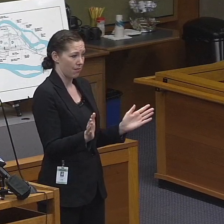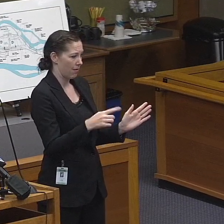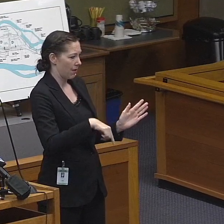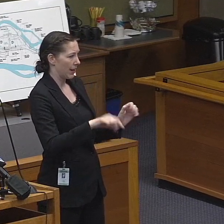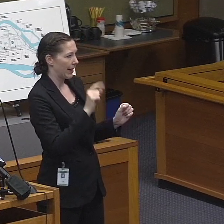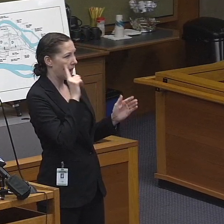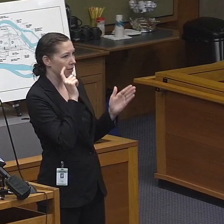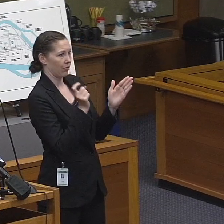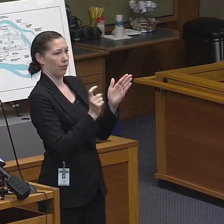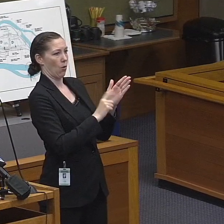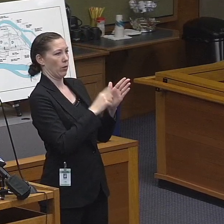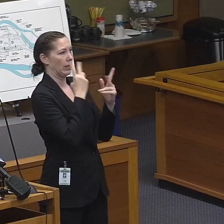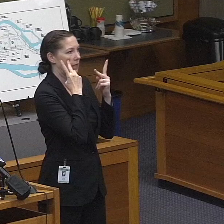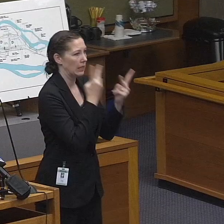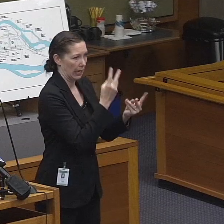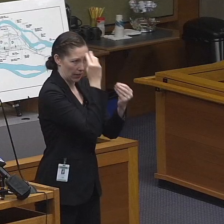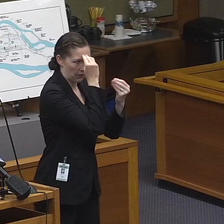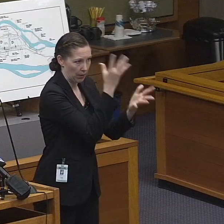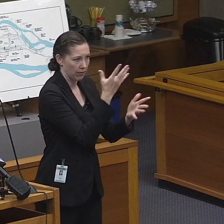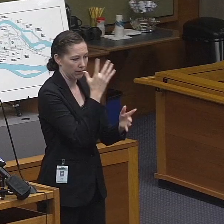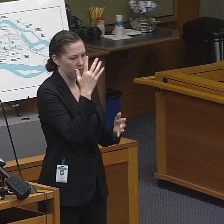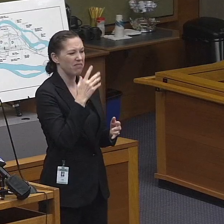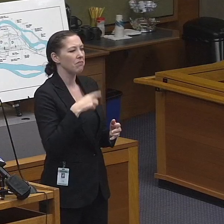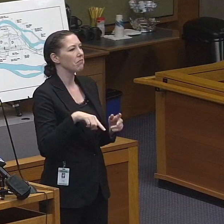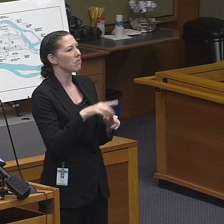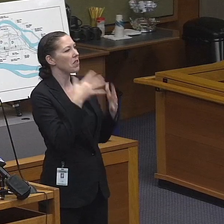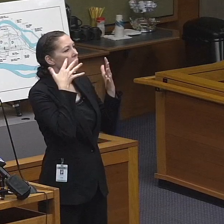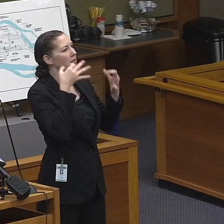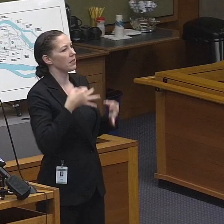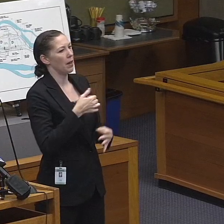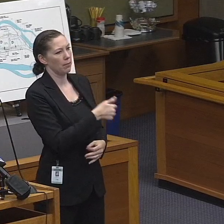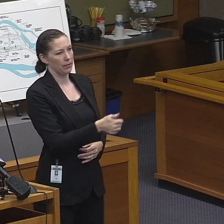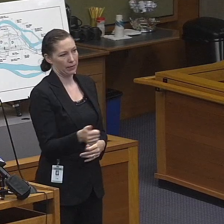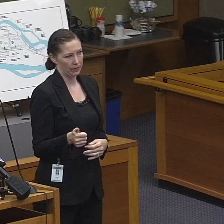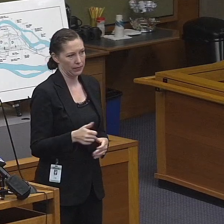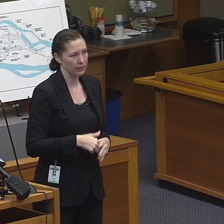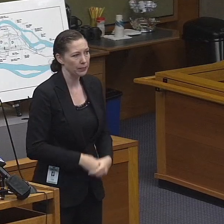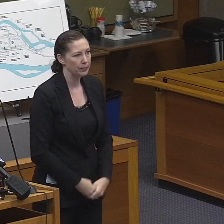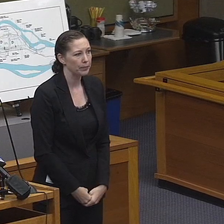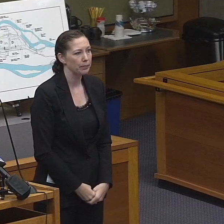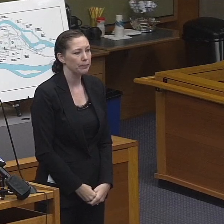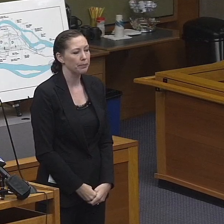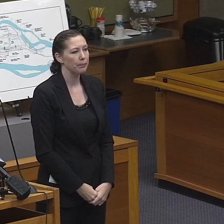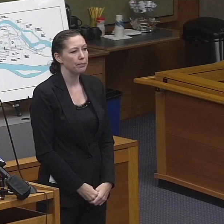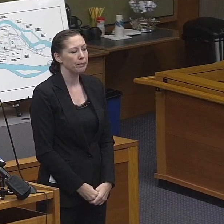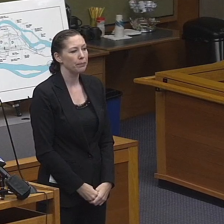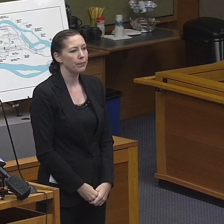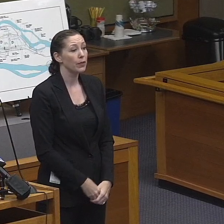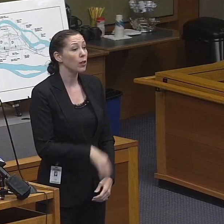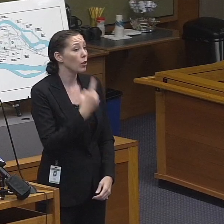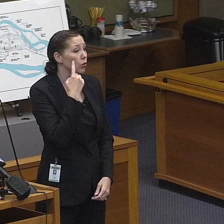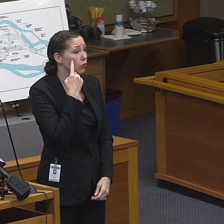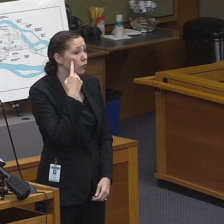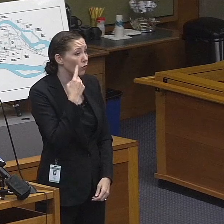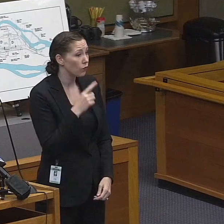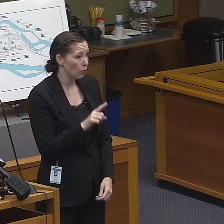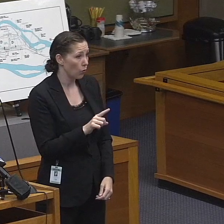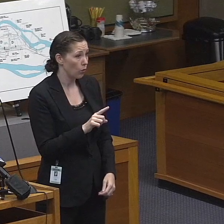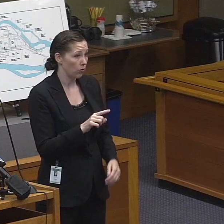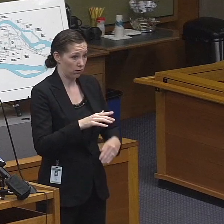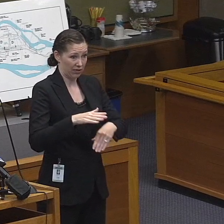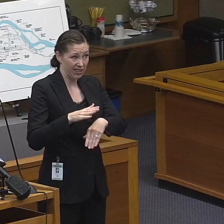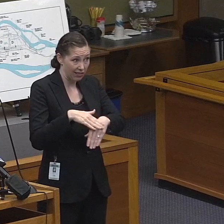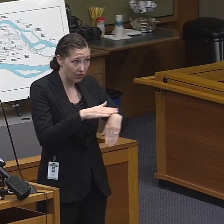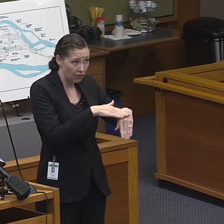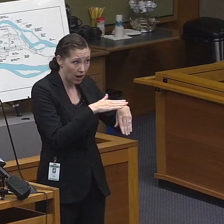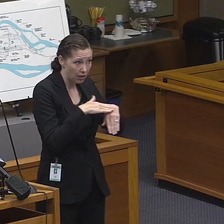have the information they need to make decisions regarding drinking Salem's water. Again, throughout these